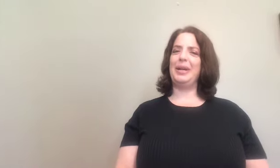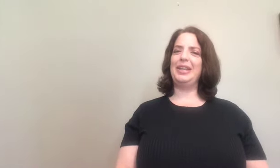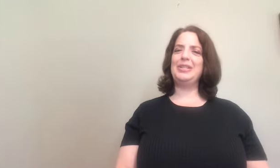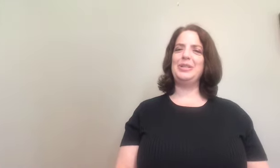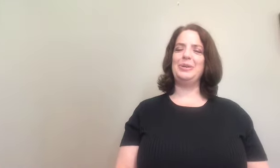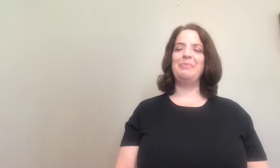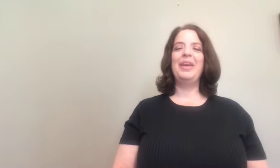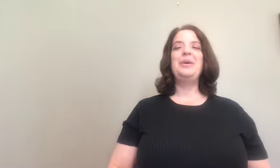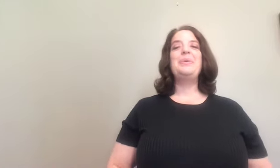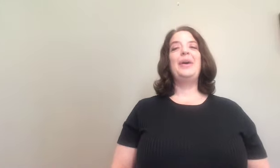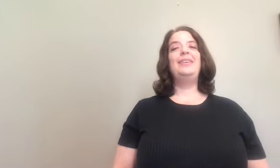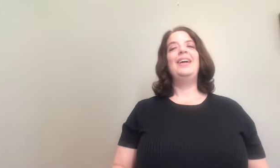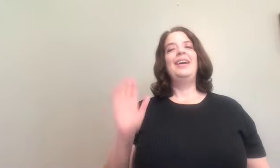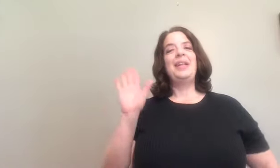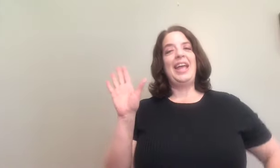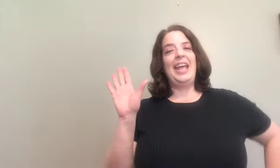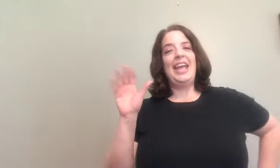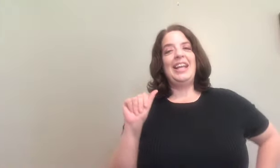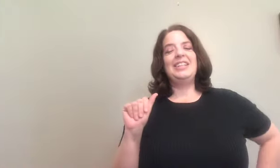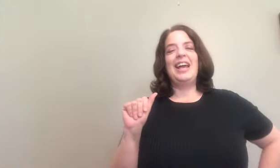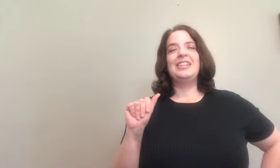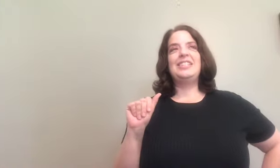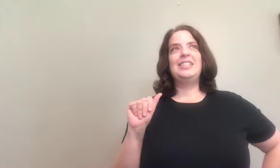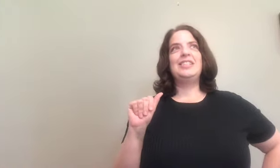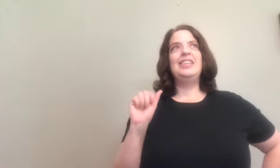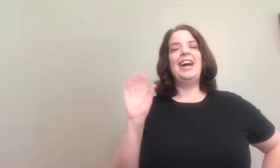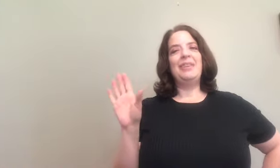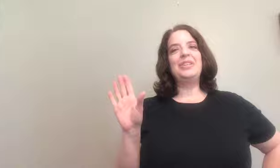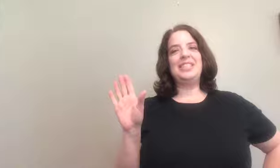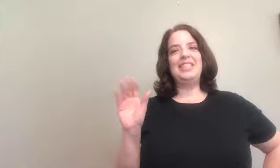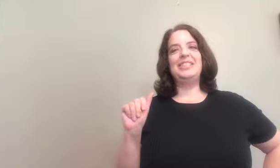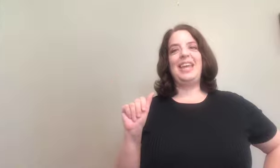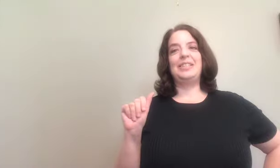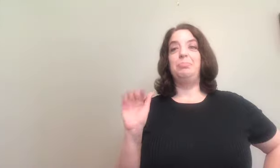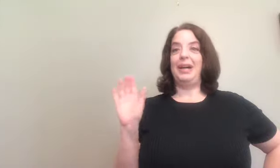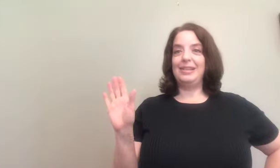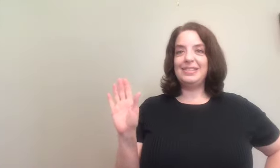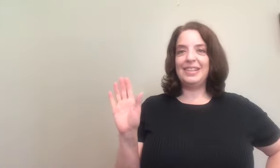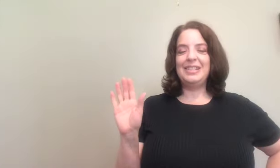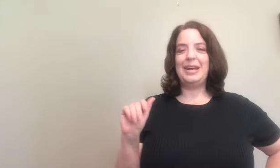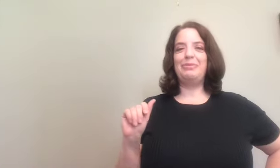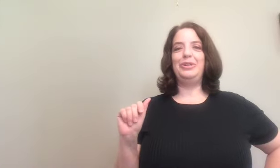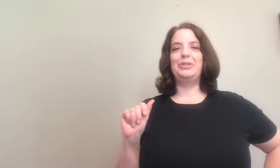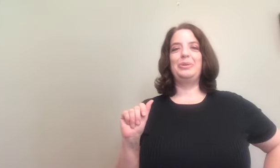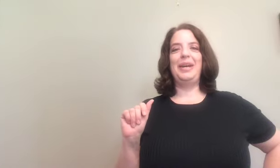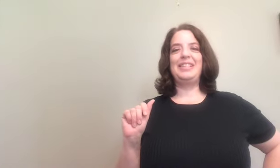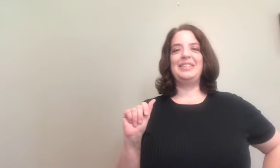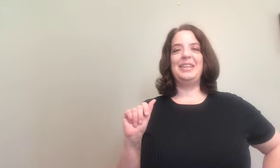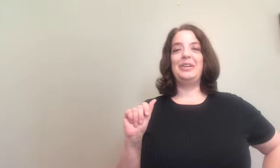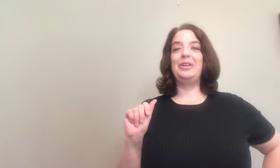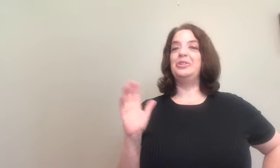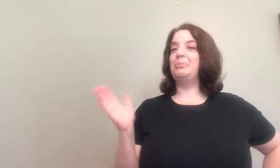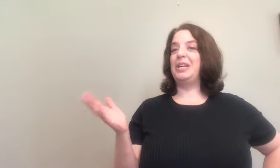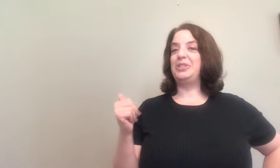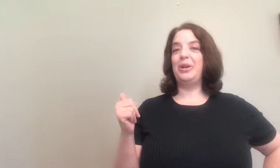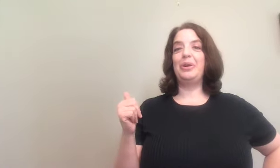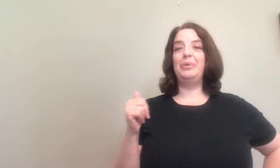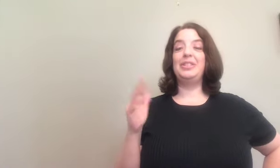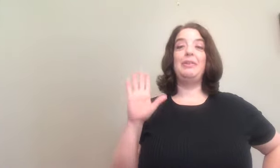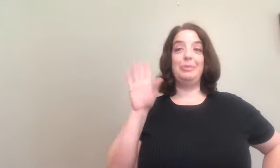you do? Well, not every sneeze gets blessed in deaf culture the way it does in hearing culture because you have to be